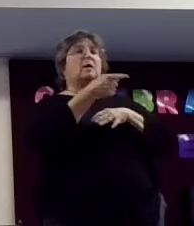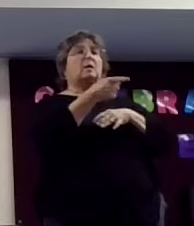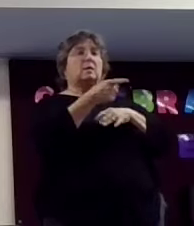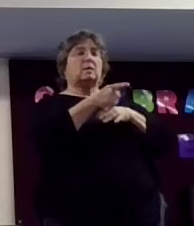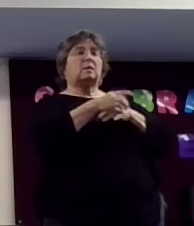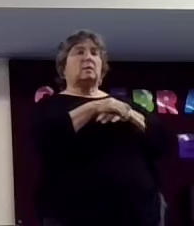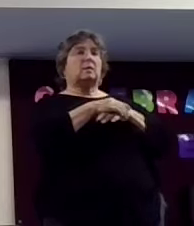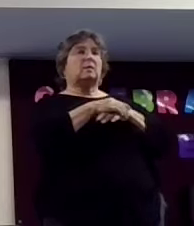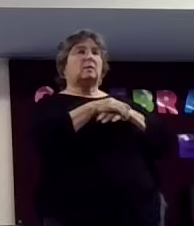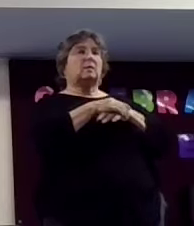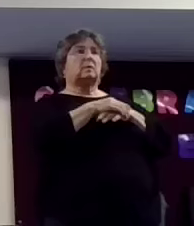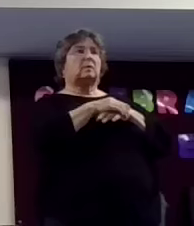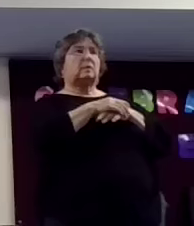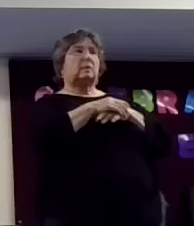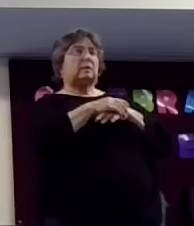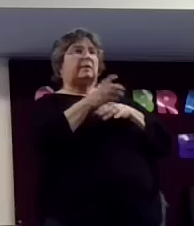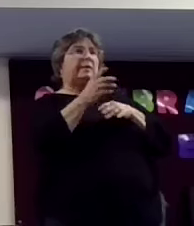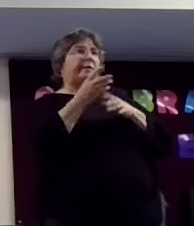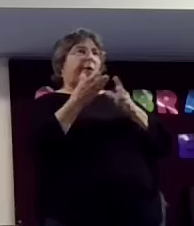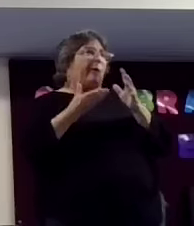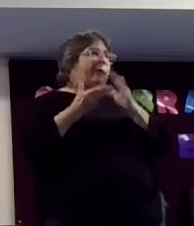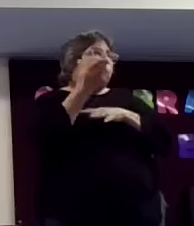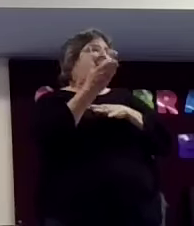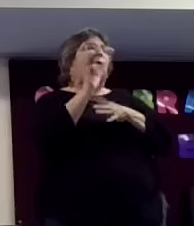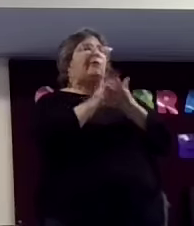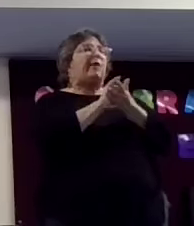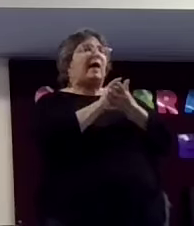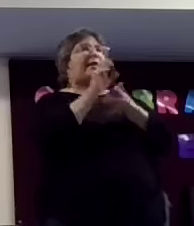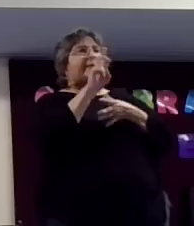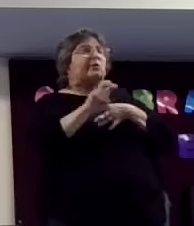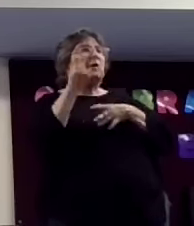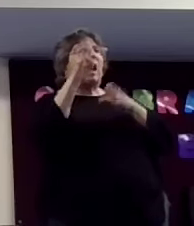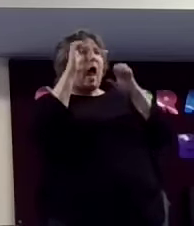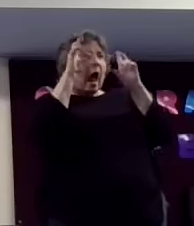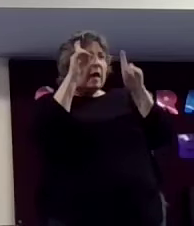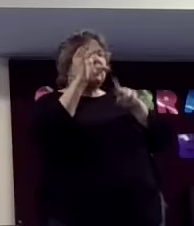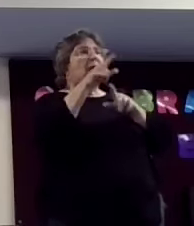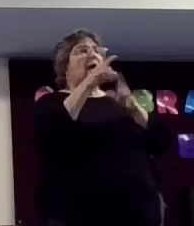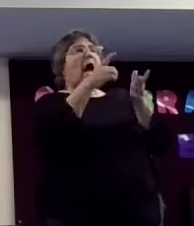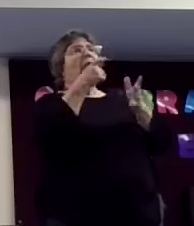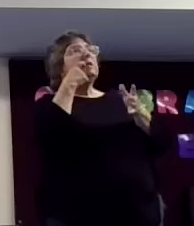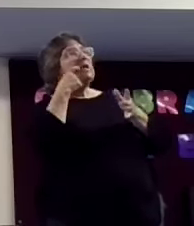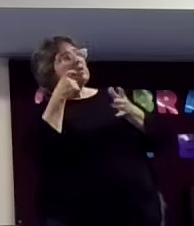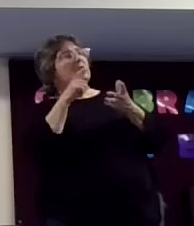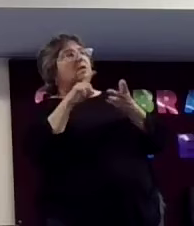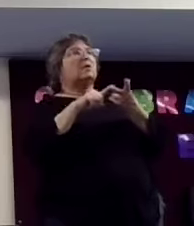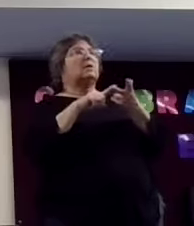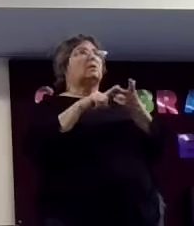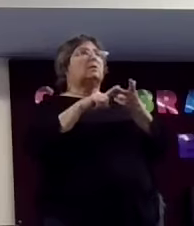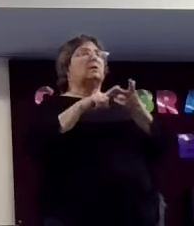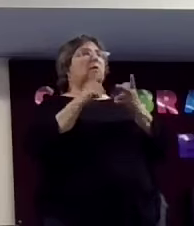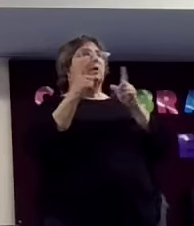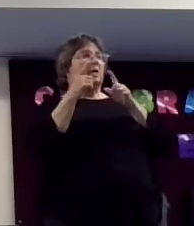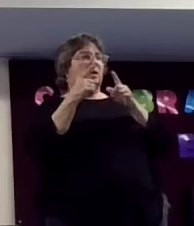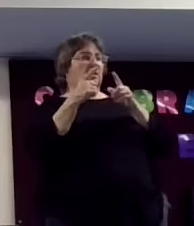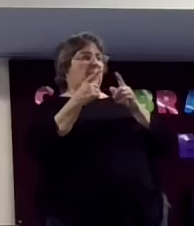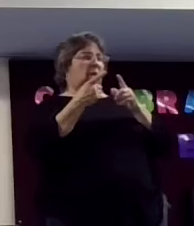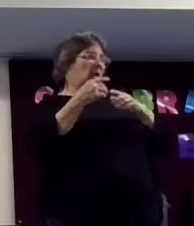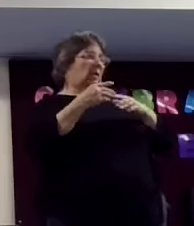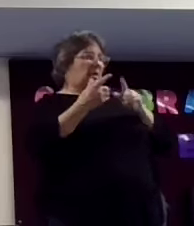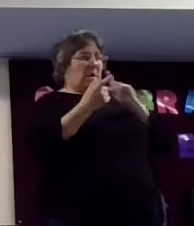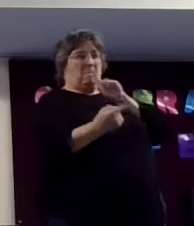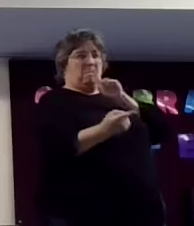Family, navigating that journey with their family members, maybe educating them on addiction, kind of meeting them where they're